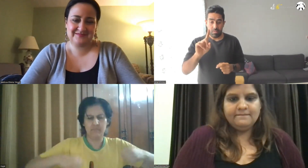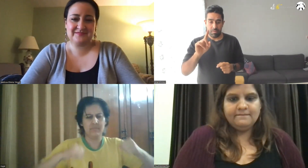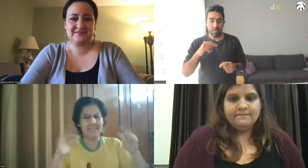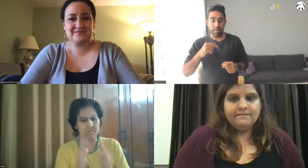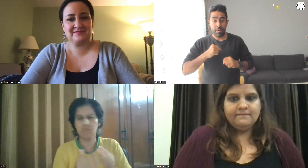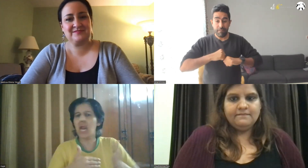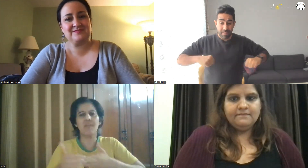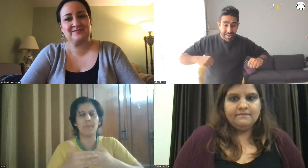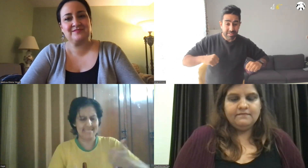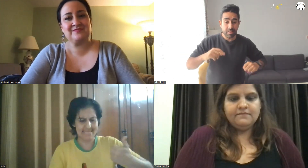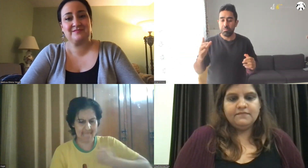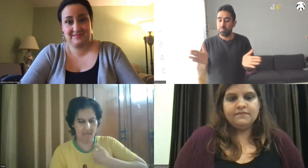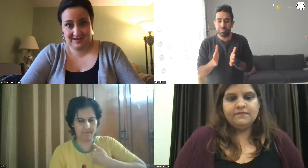That's how it is.